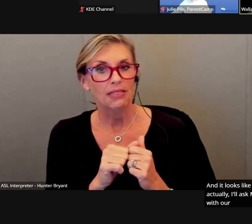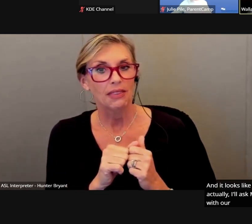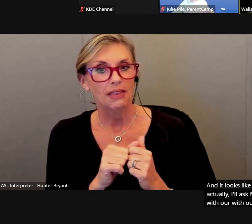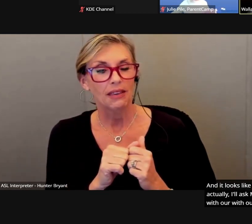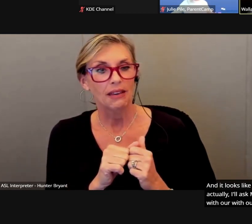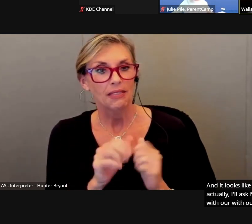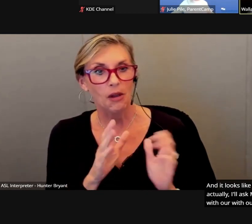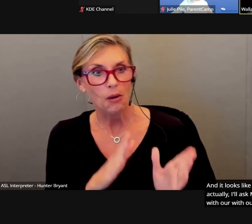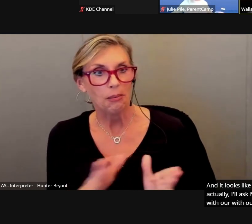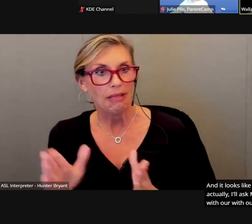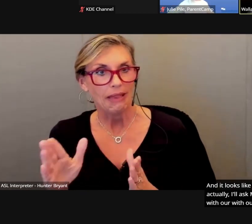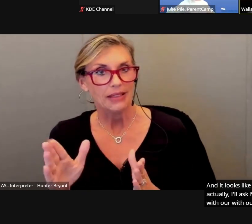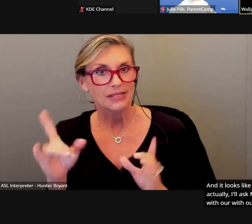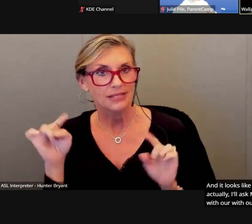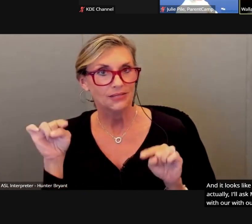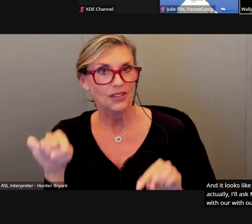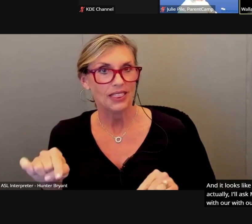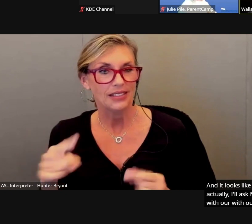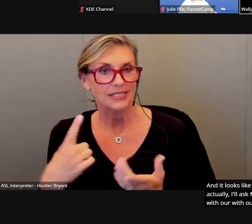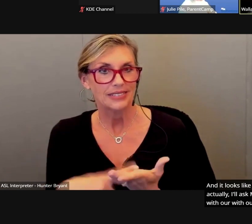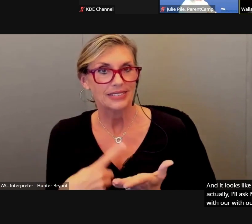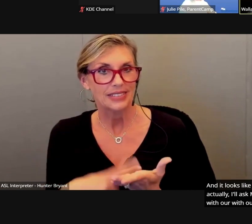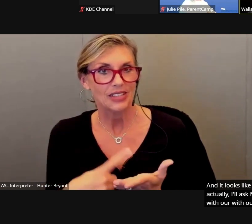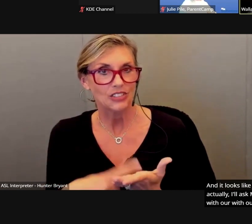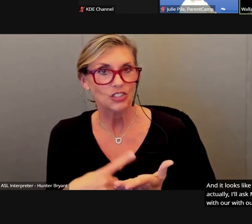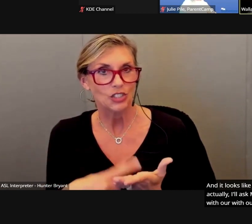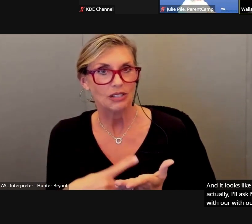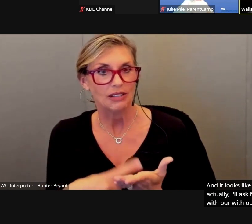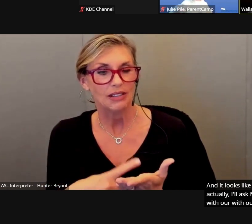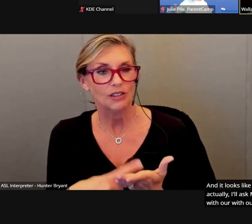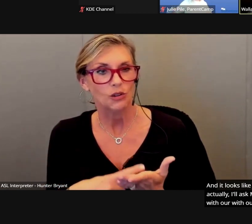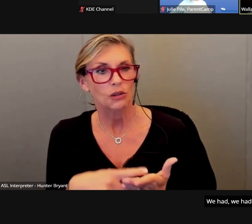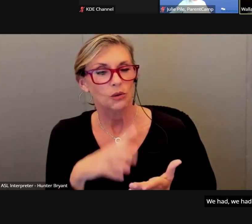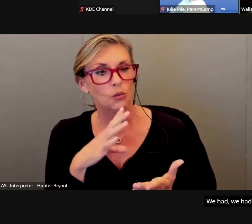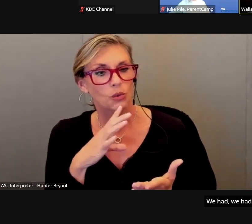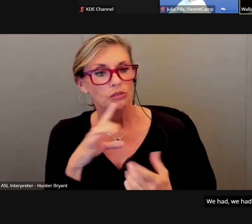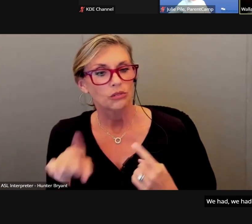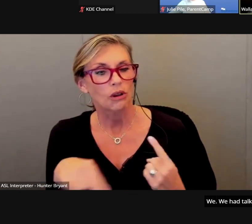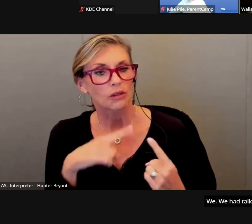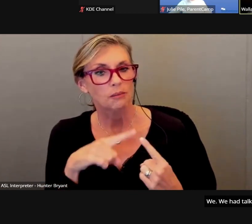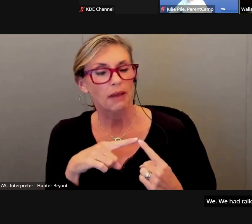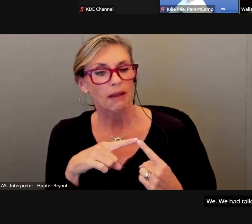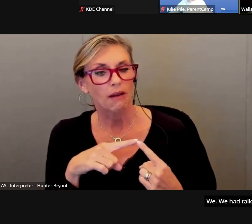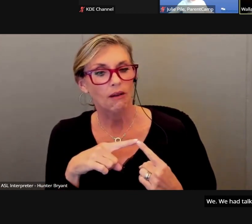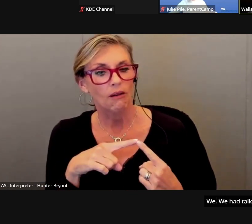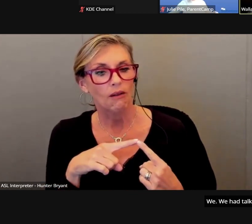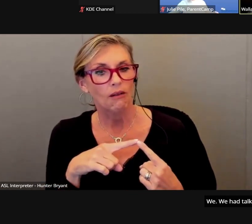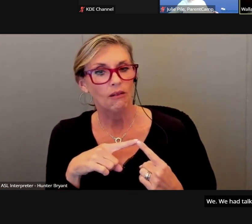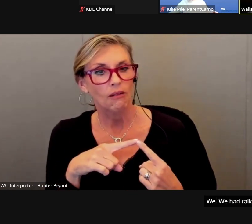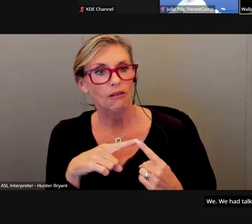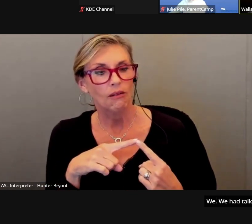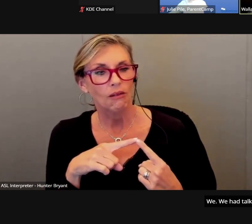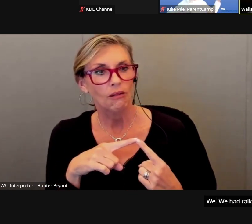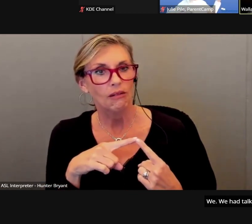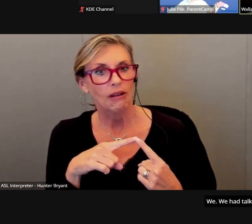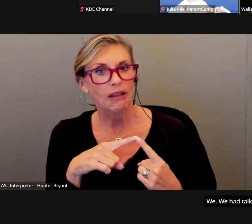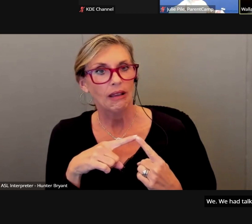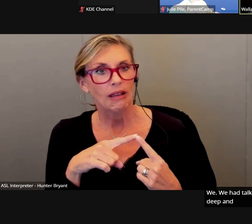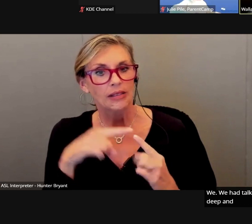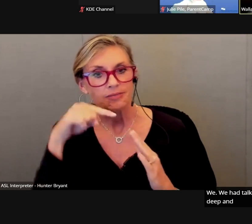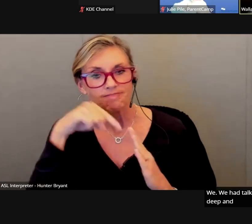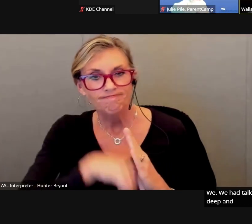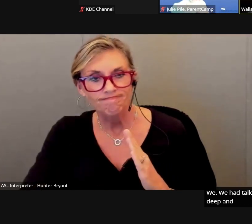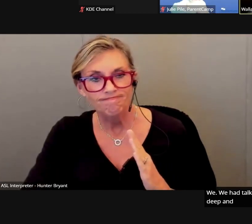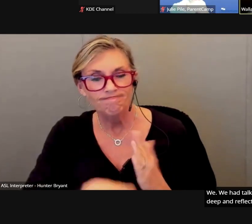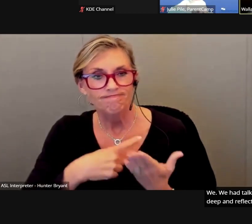plans for this discussion, we had talked a lot about diving deep and reflecting